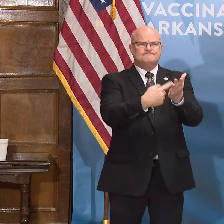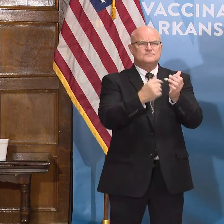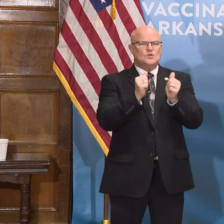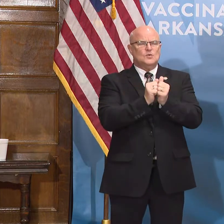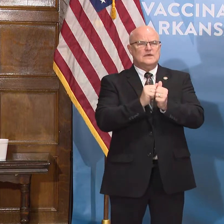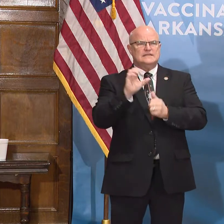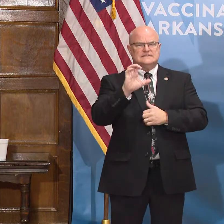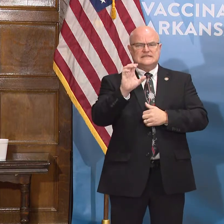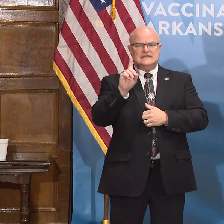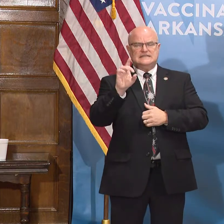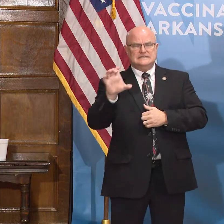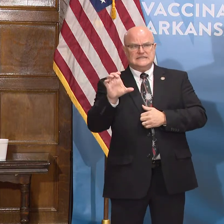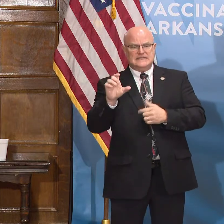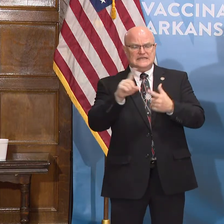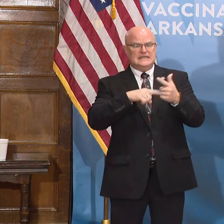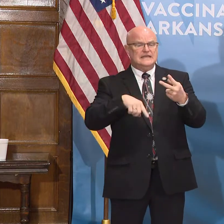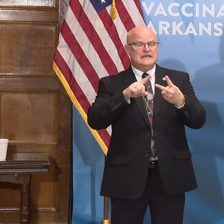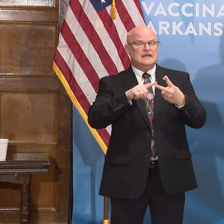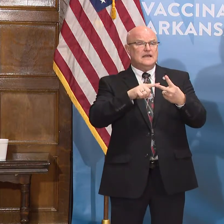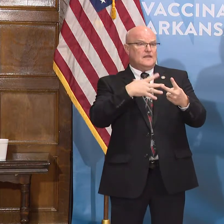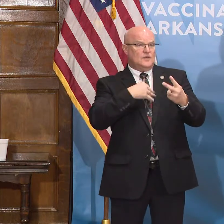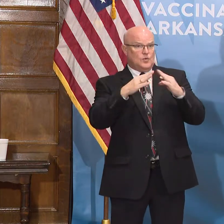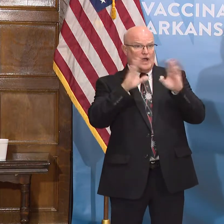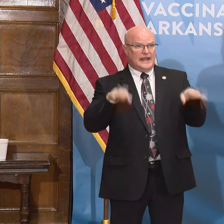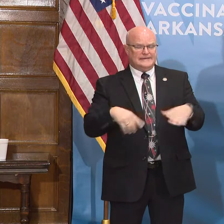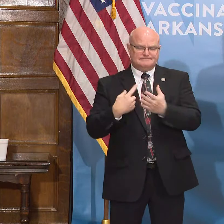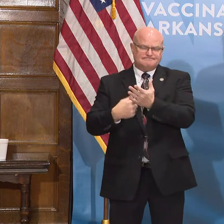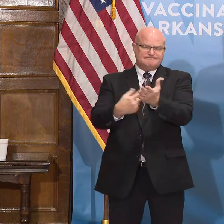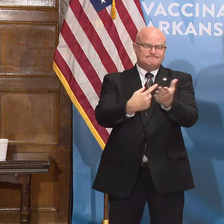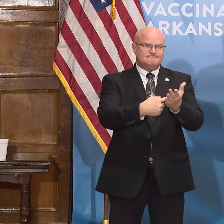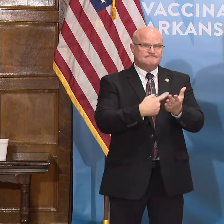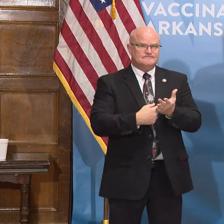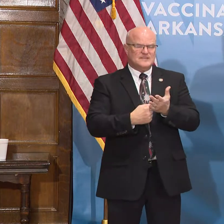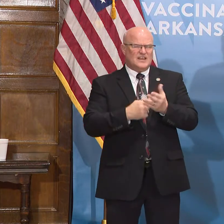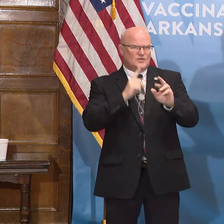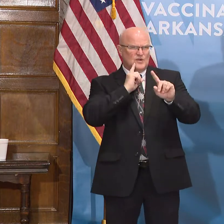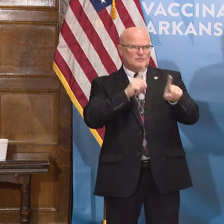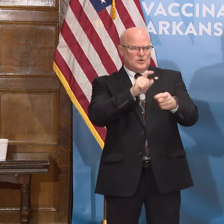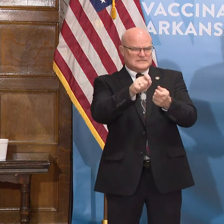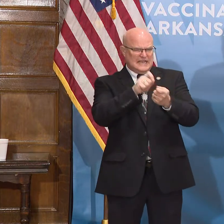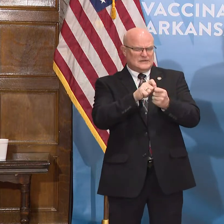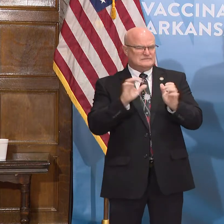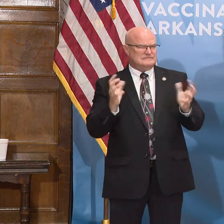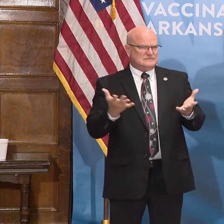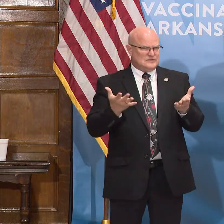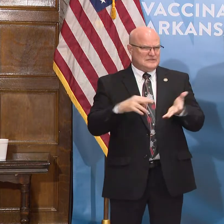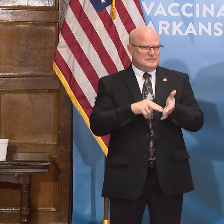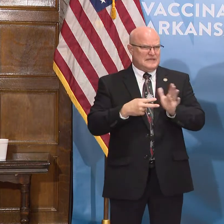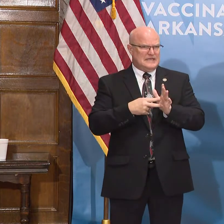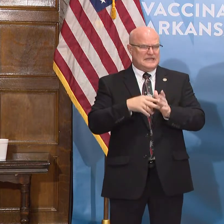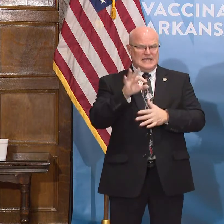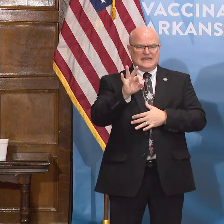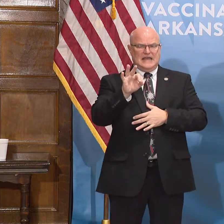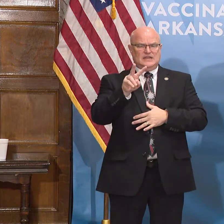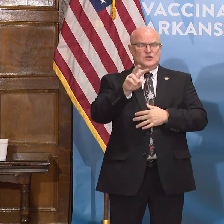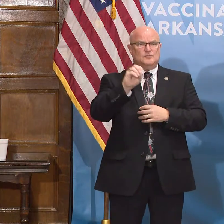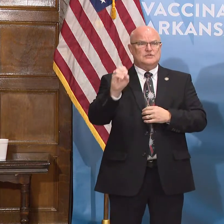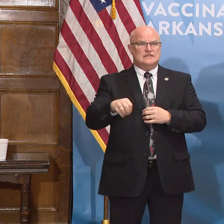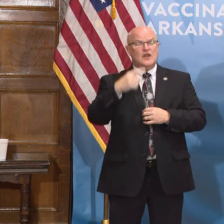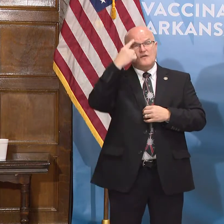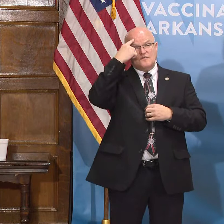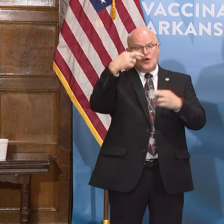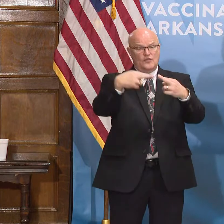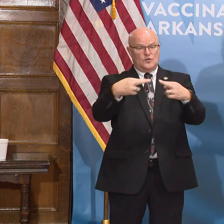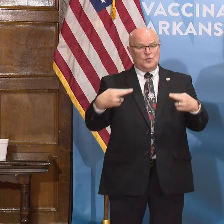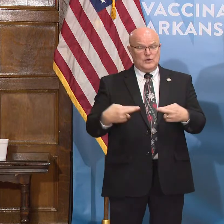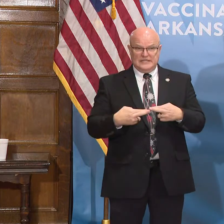White House about this today as to this report's accuracy. The 92% is for the